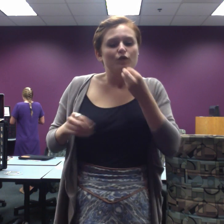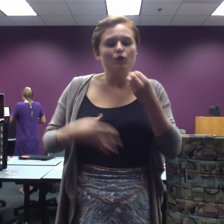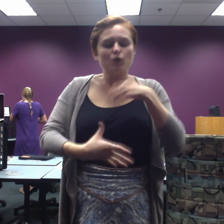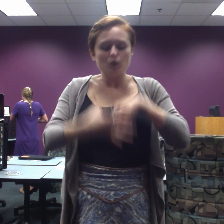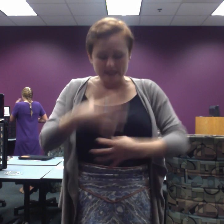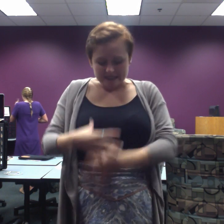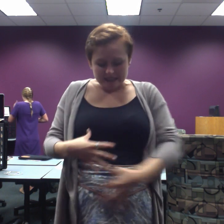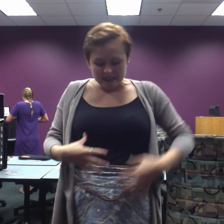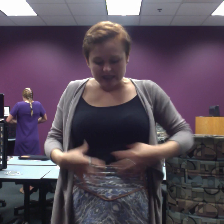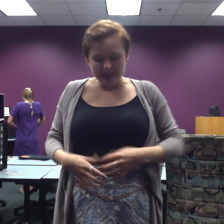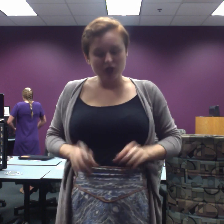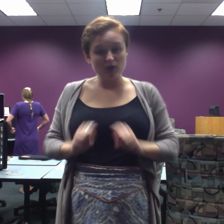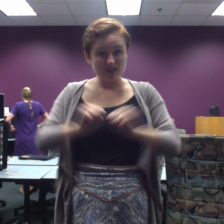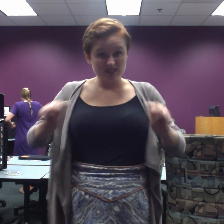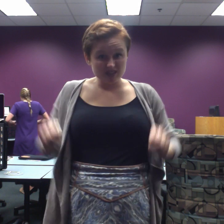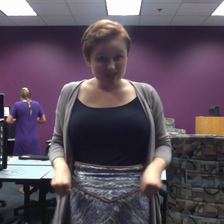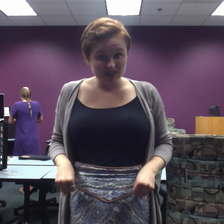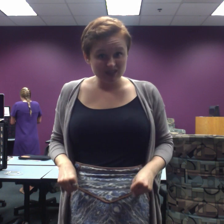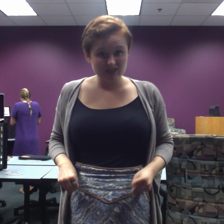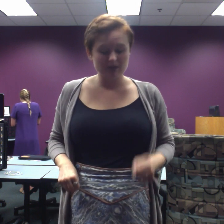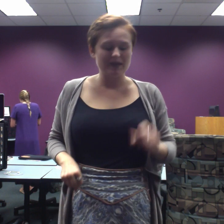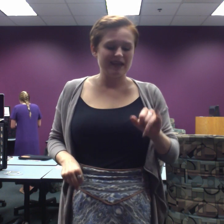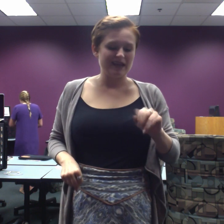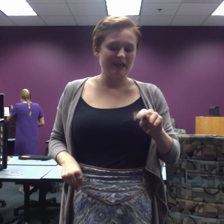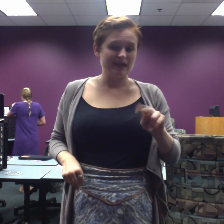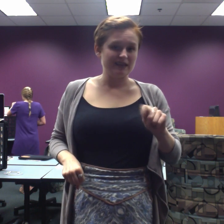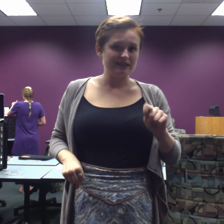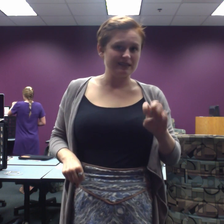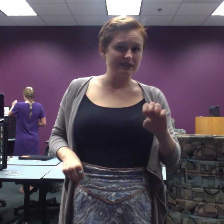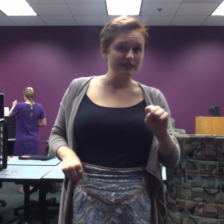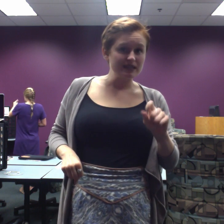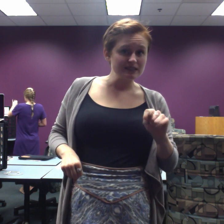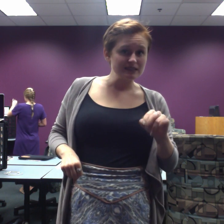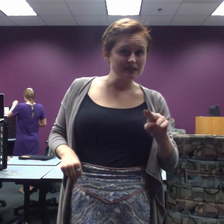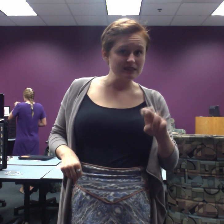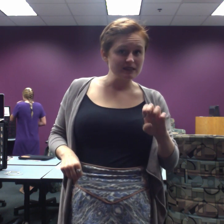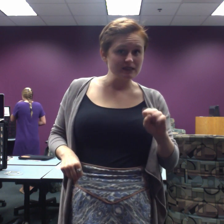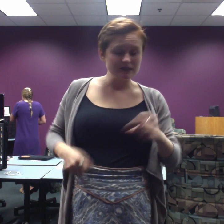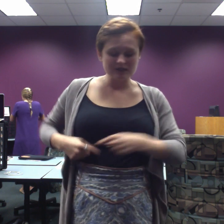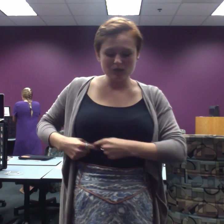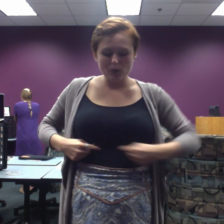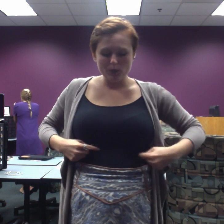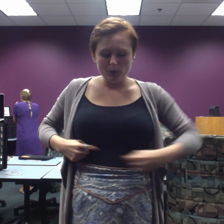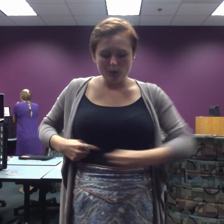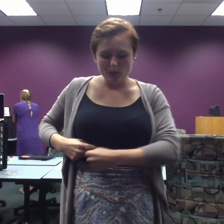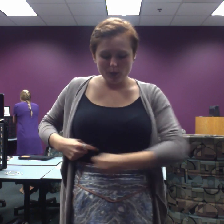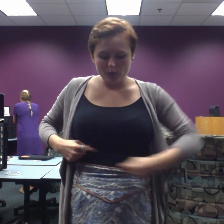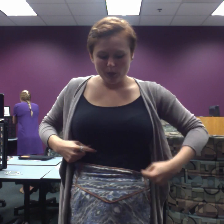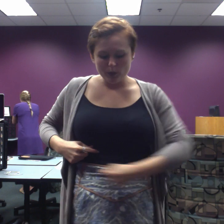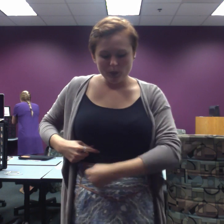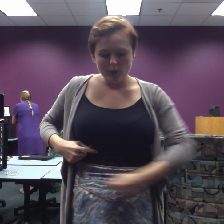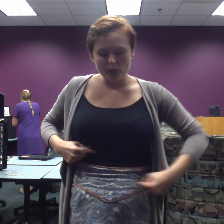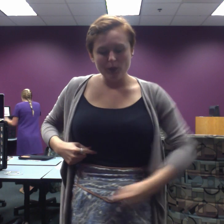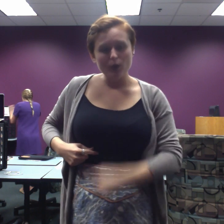system and in the intestines, the food is changed, adding more digestive juices, and